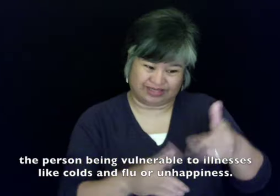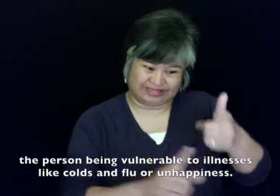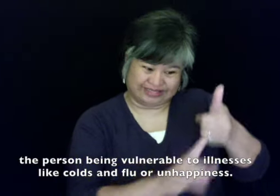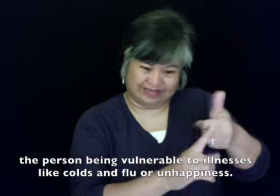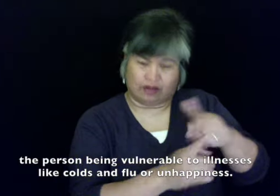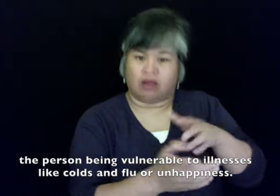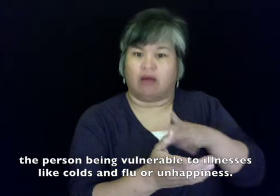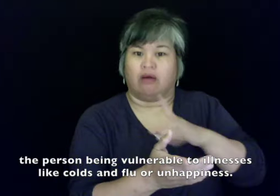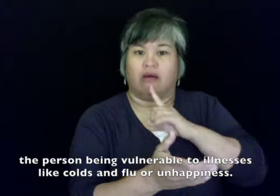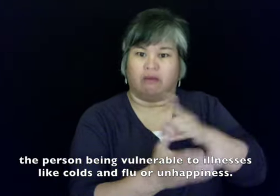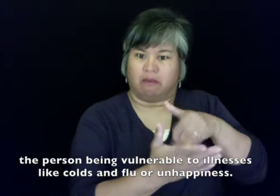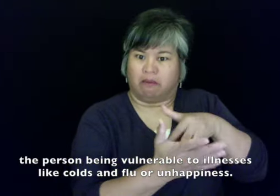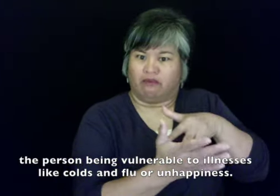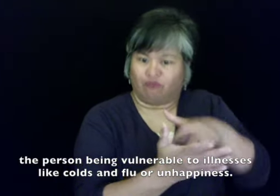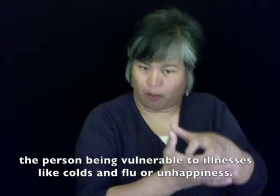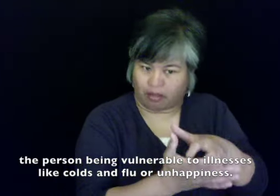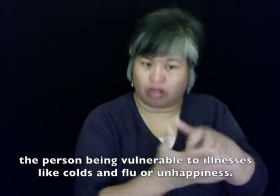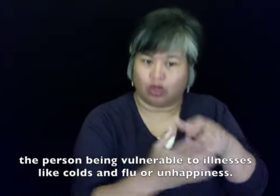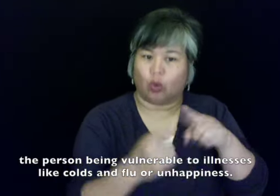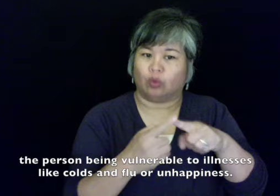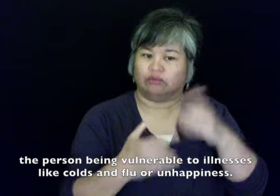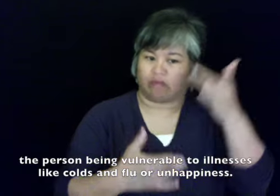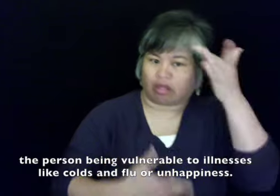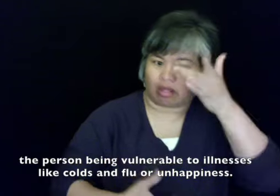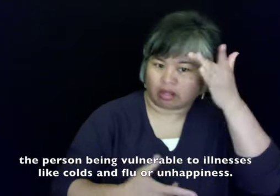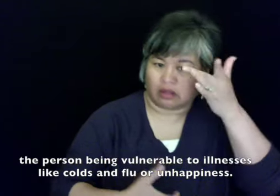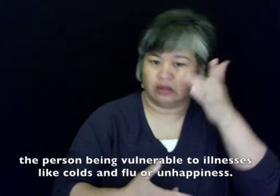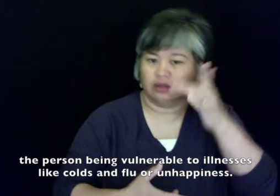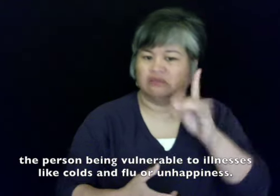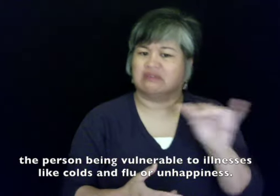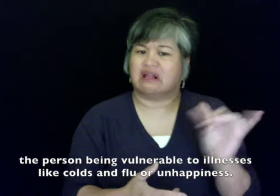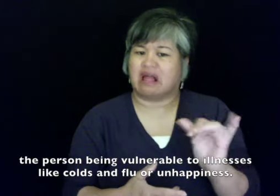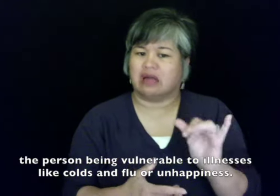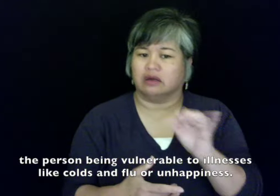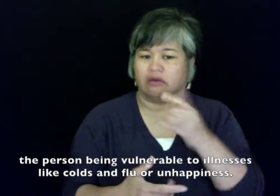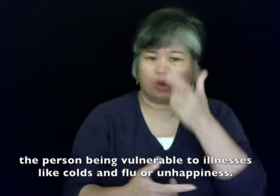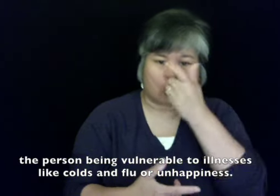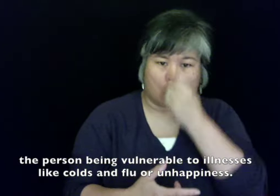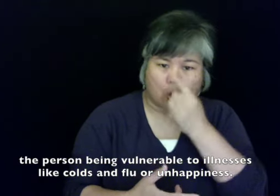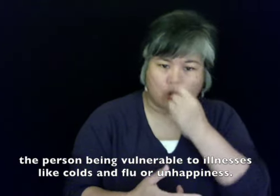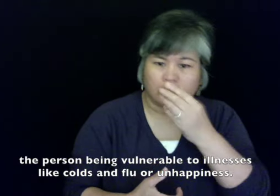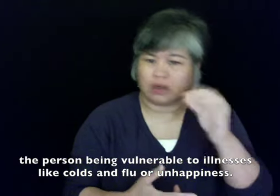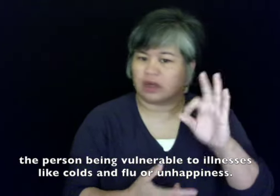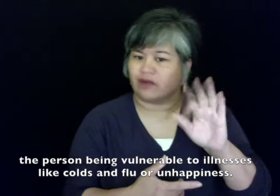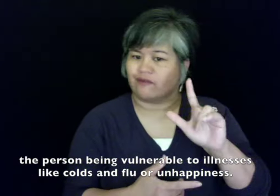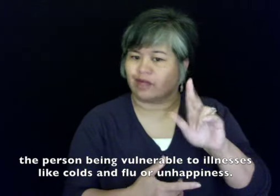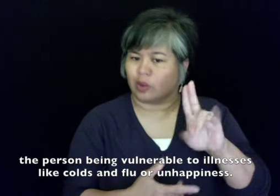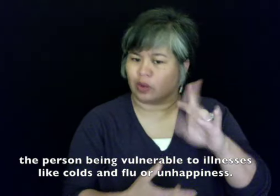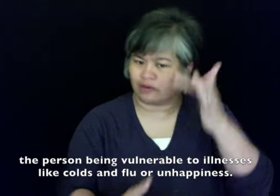the person being vulnerable to illness like colds and flu or unhappiness.